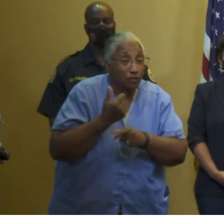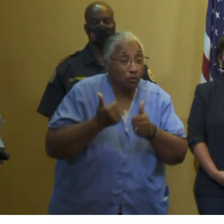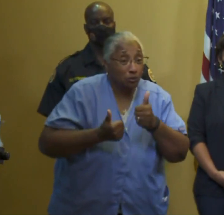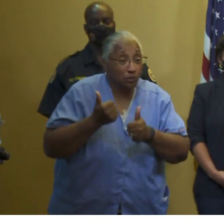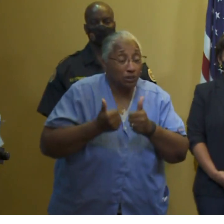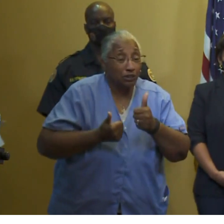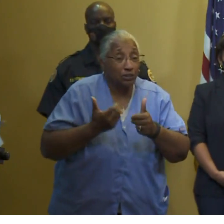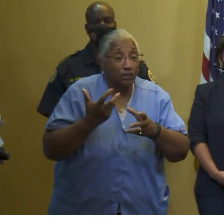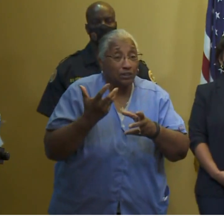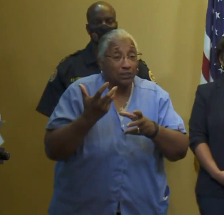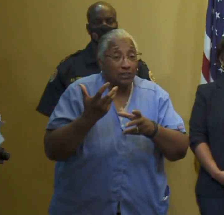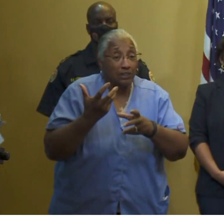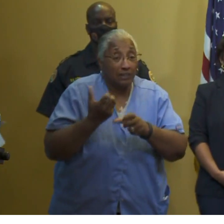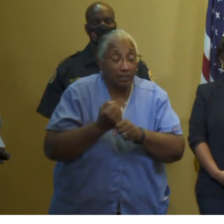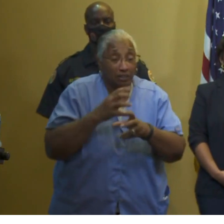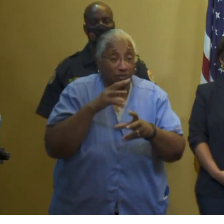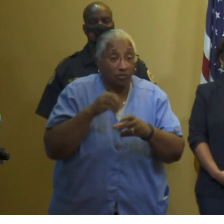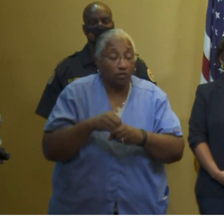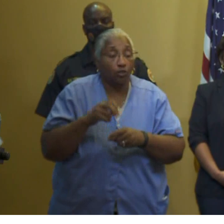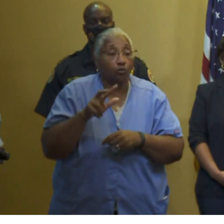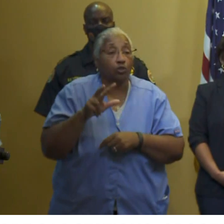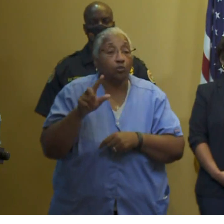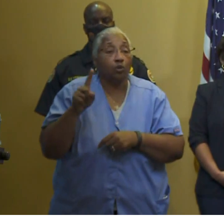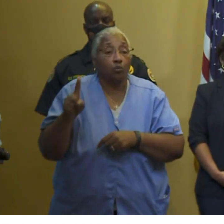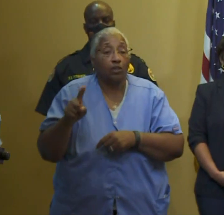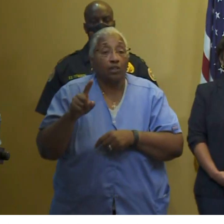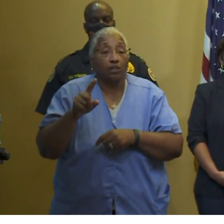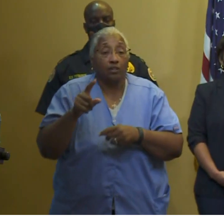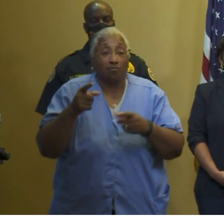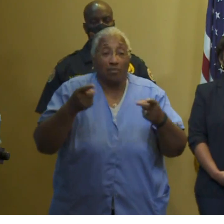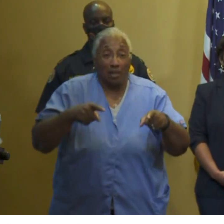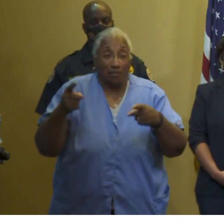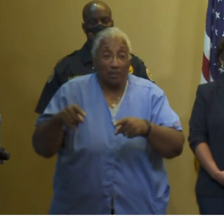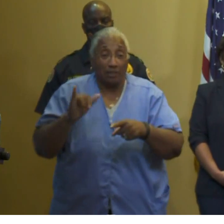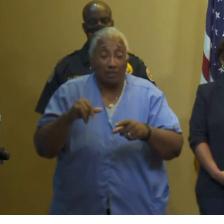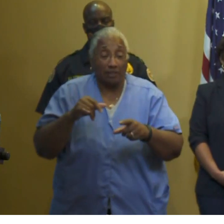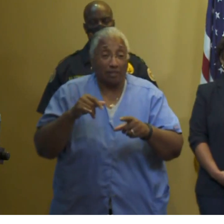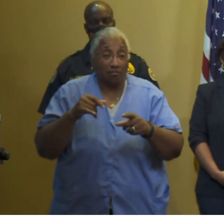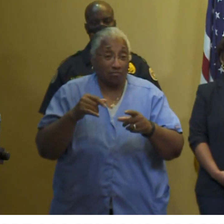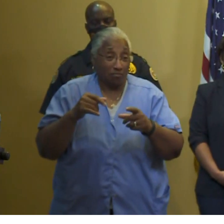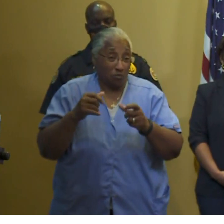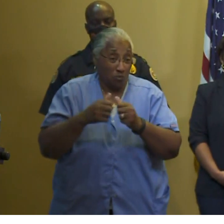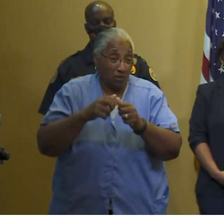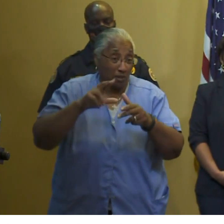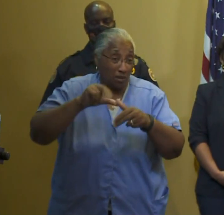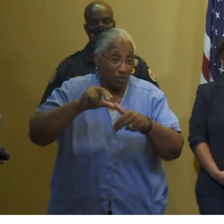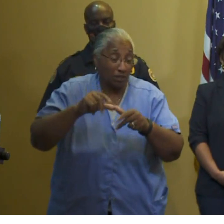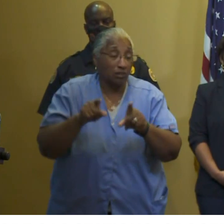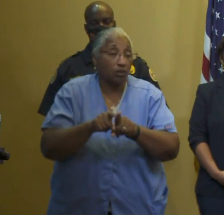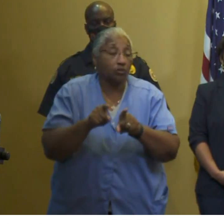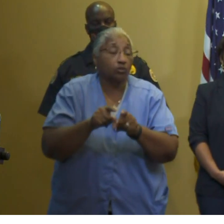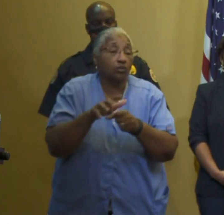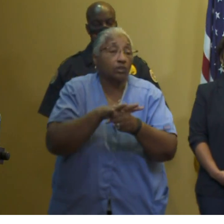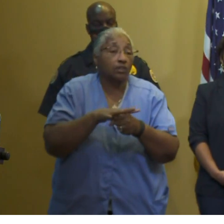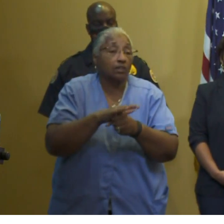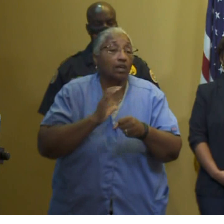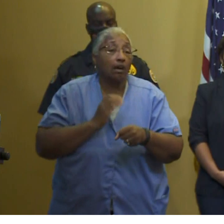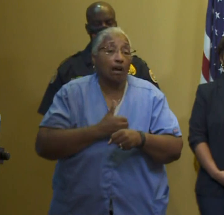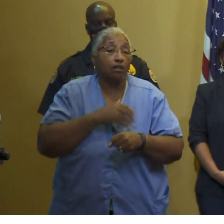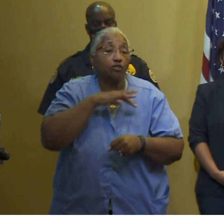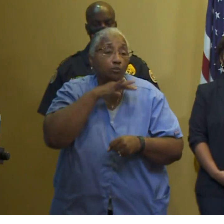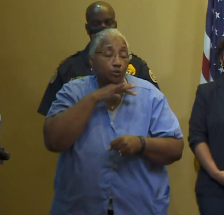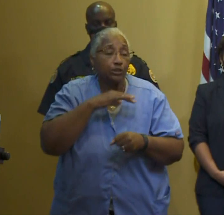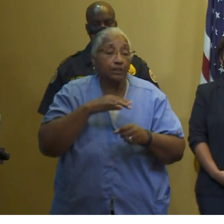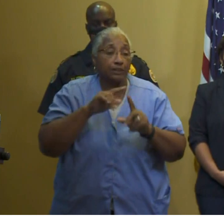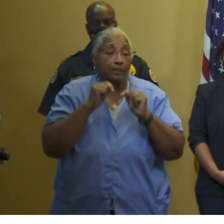get part of this program? 311 cases that came in during the emergency declaration, number one, and locations where our debris teams from